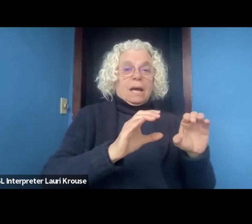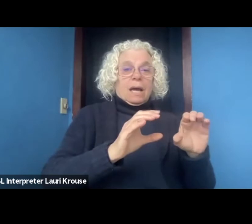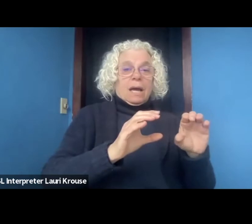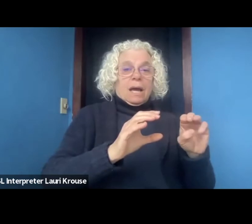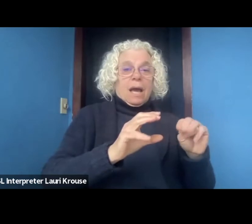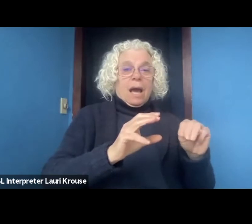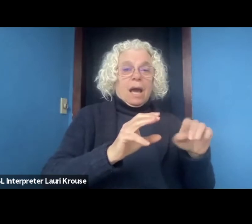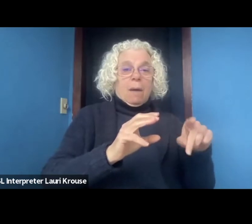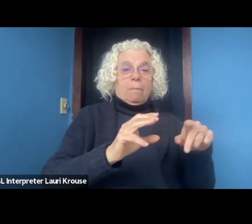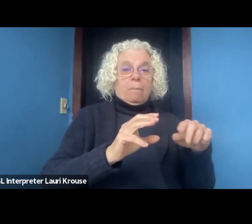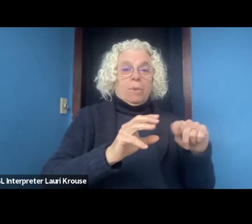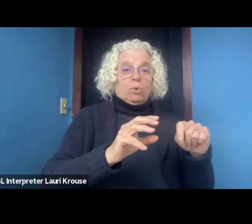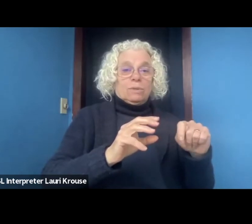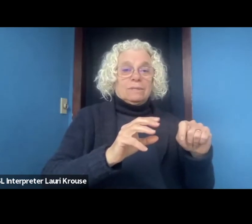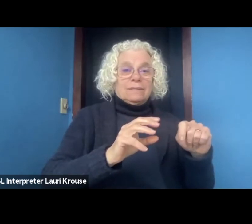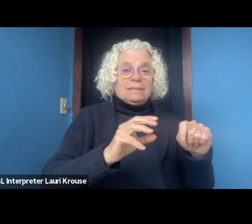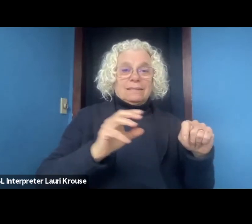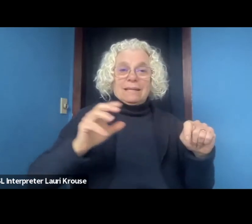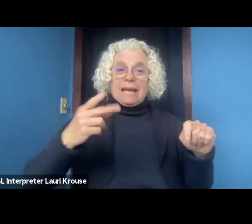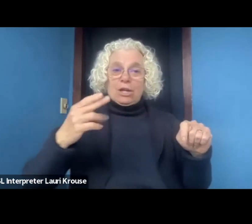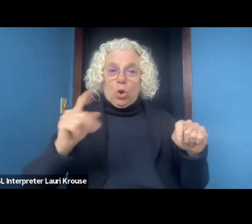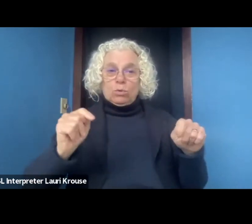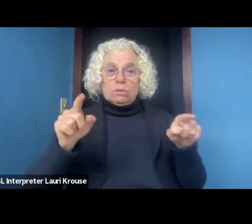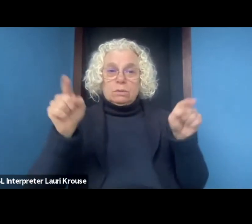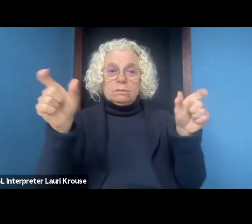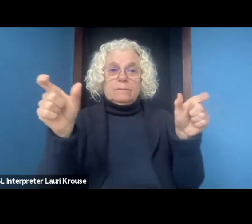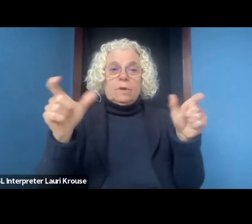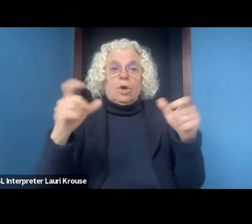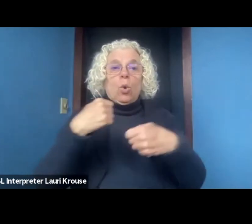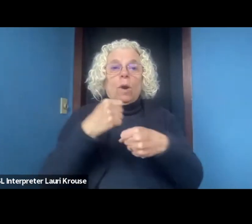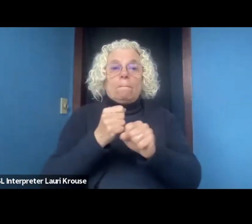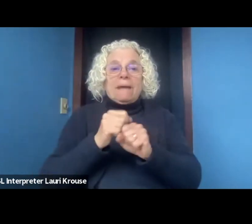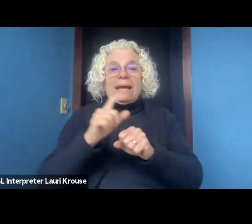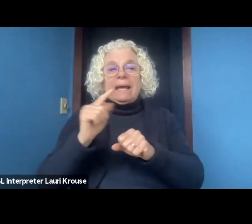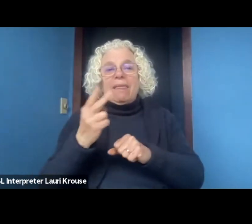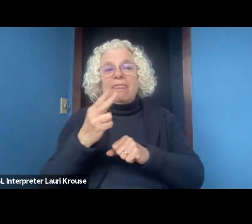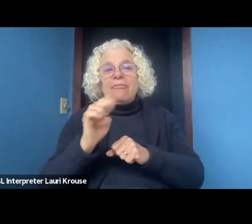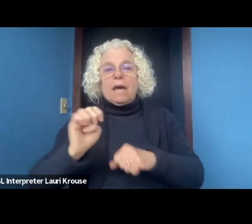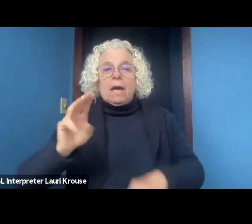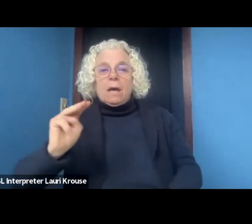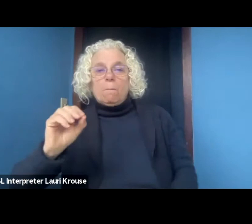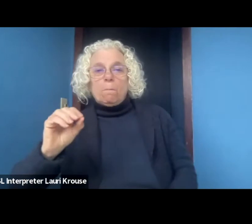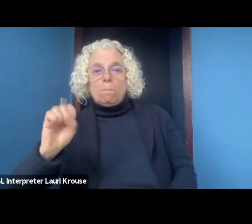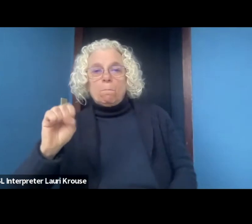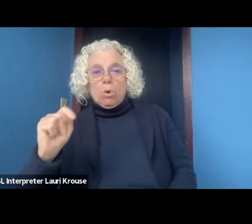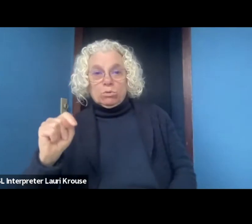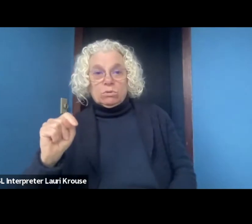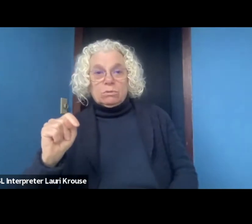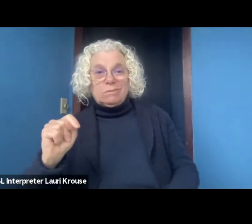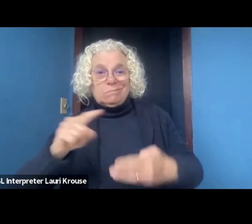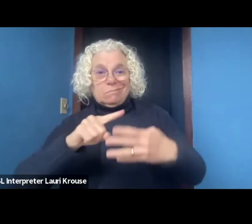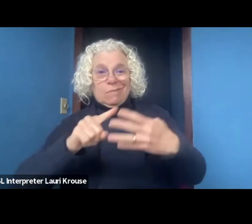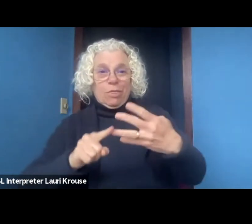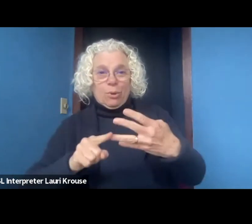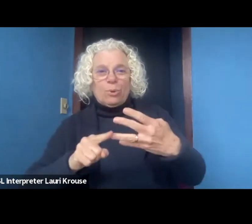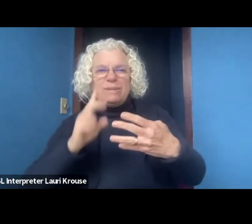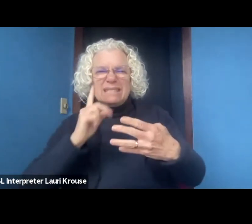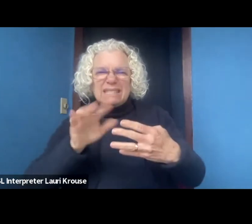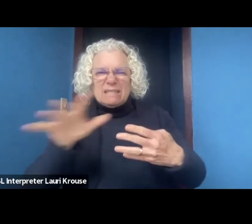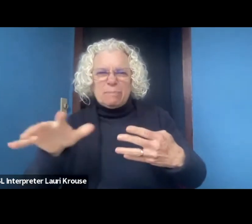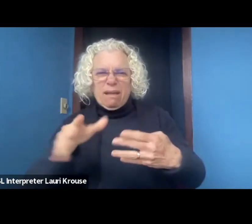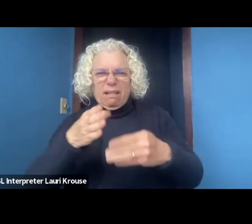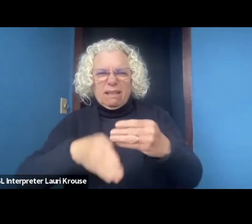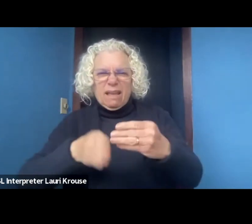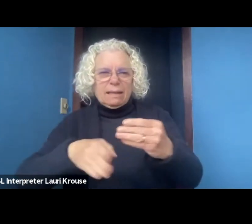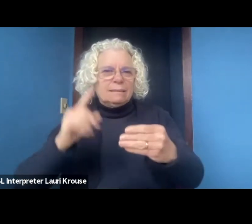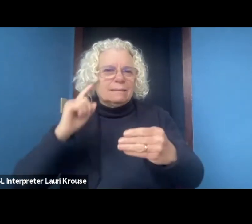with ease or make the most. Right. So all you wordsmith creative people, does someone